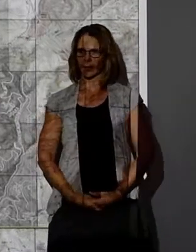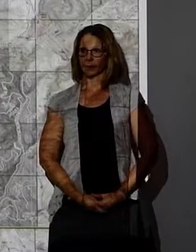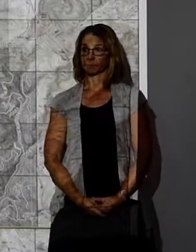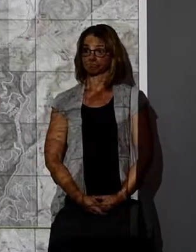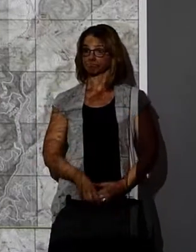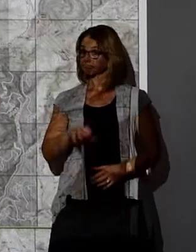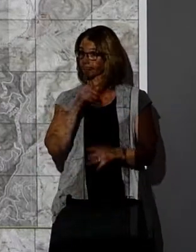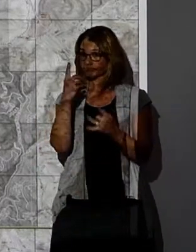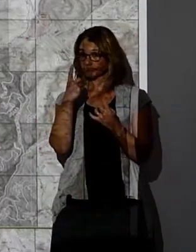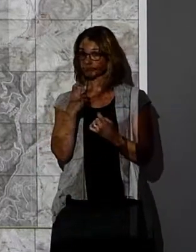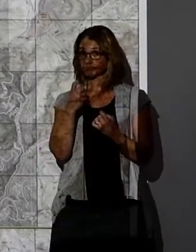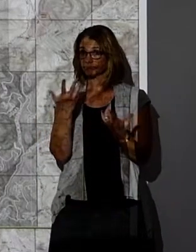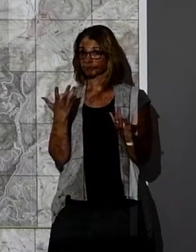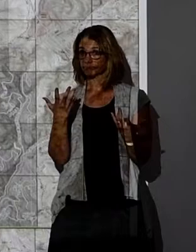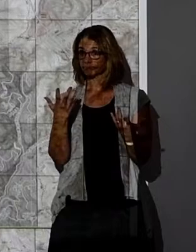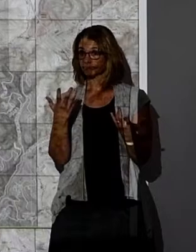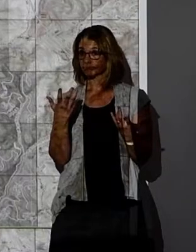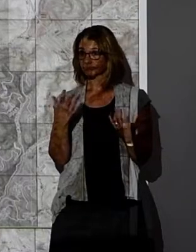Any other questions?